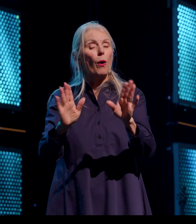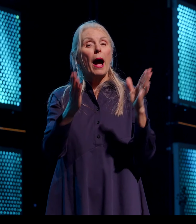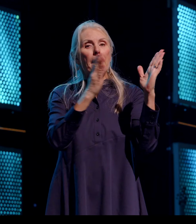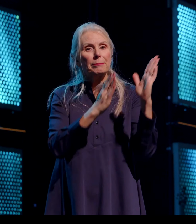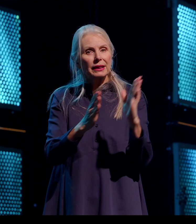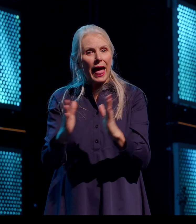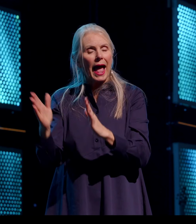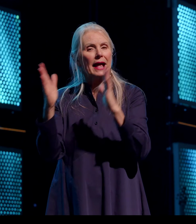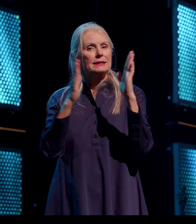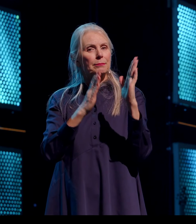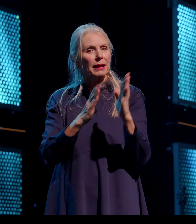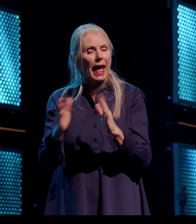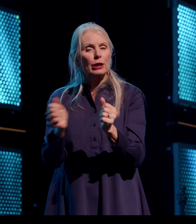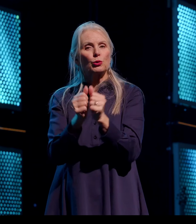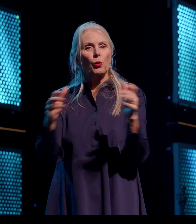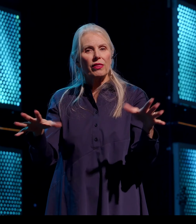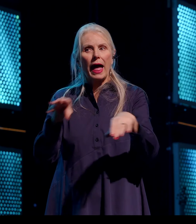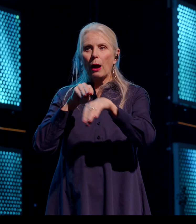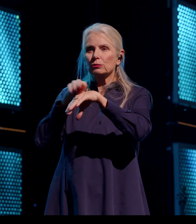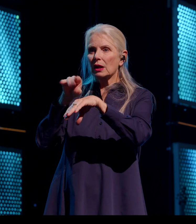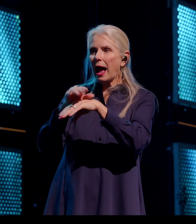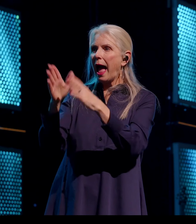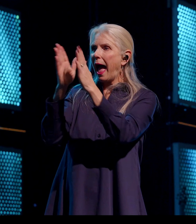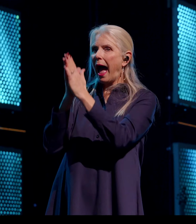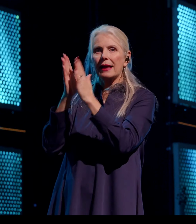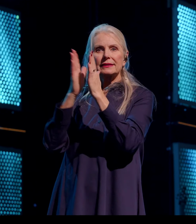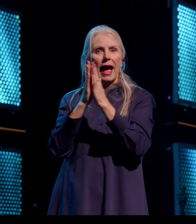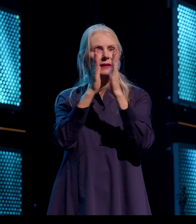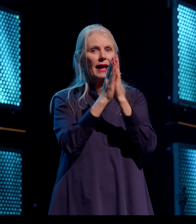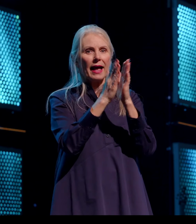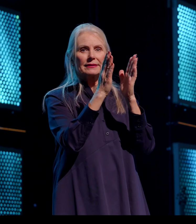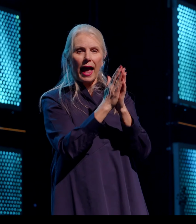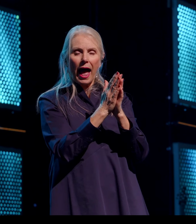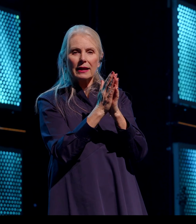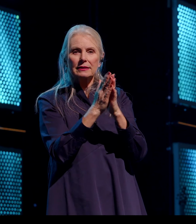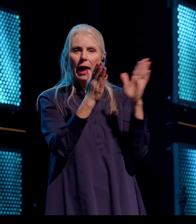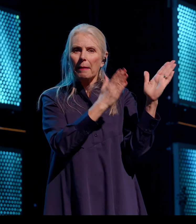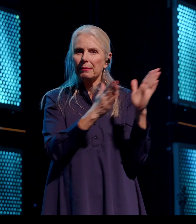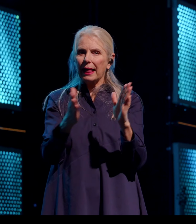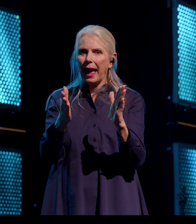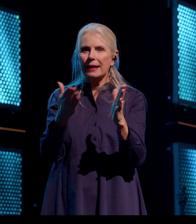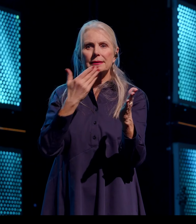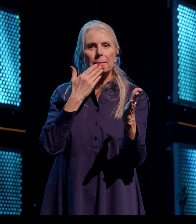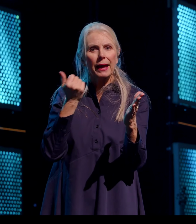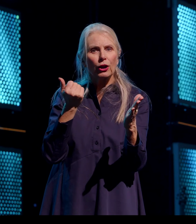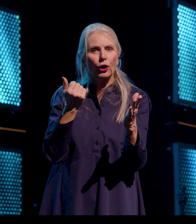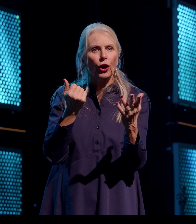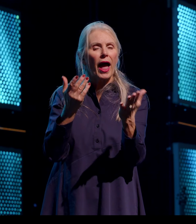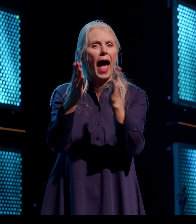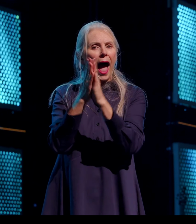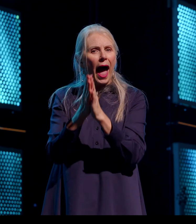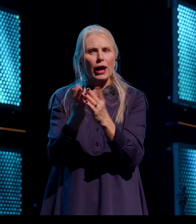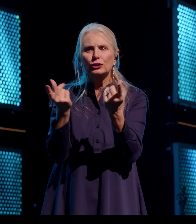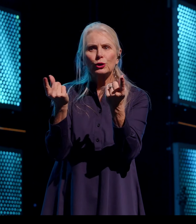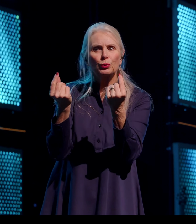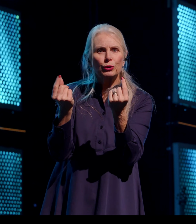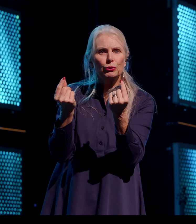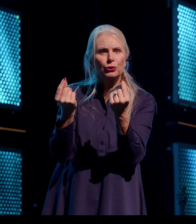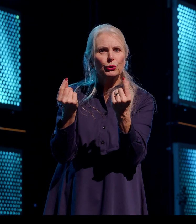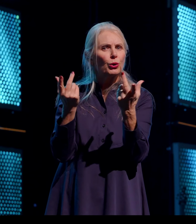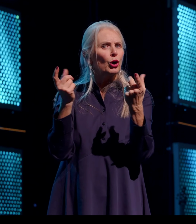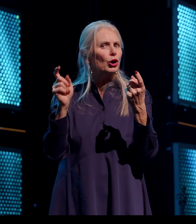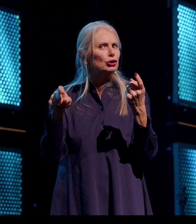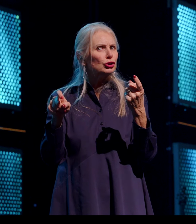fail for lack of counsel, but with many advisors they succeed. Talk to people. What do you think about this? What's going on? What should we do? Whatever it is that you're